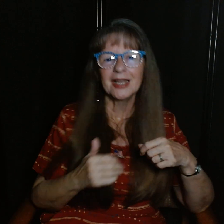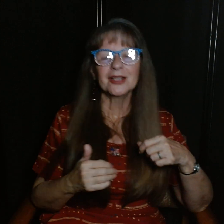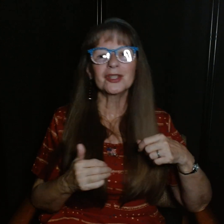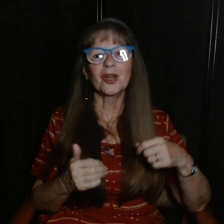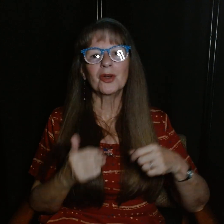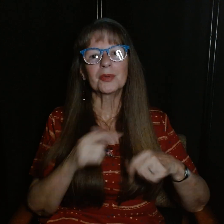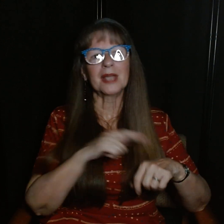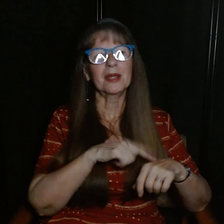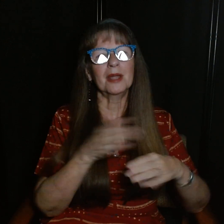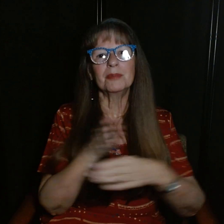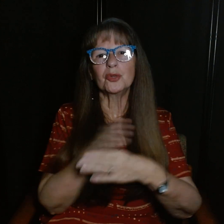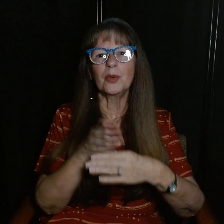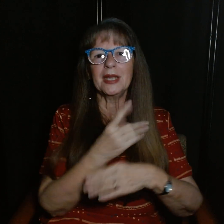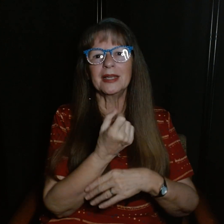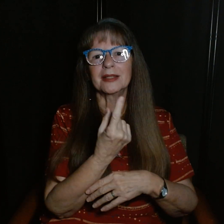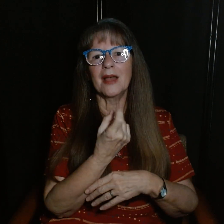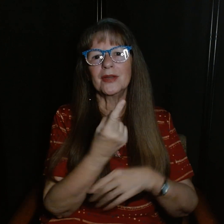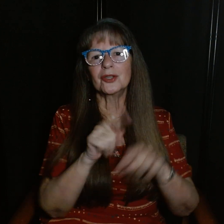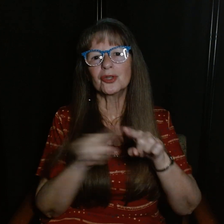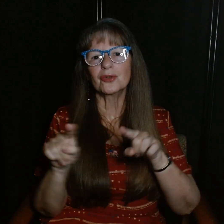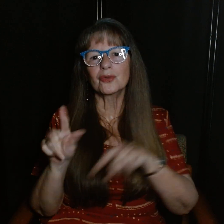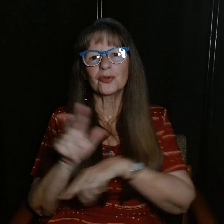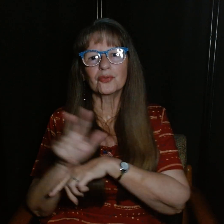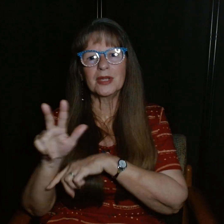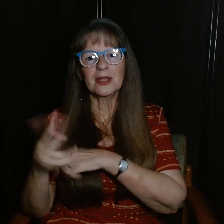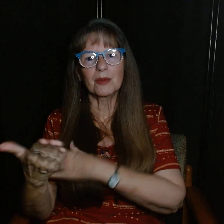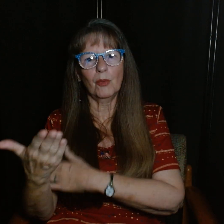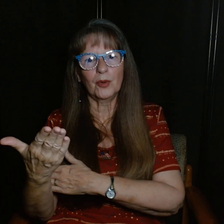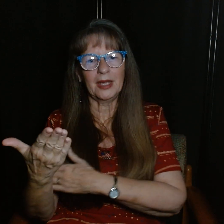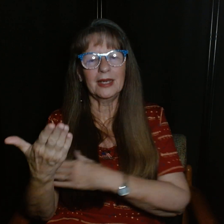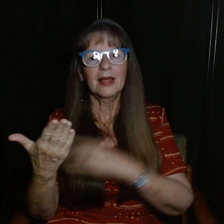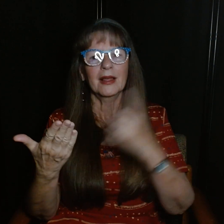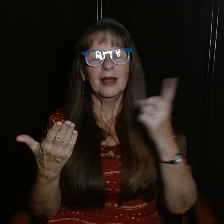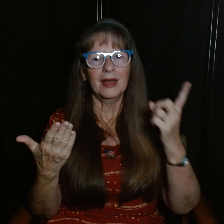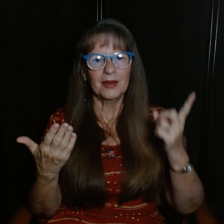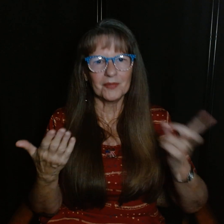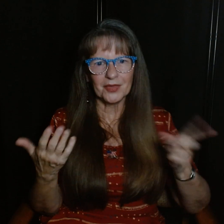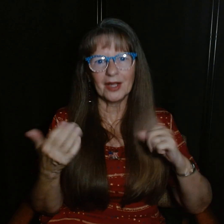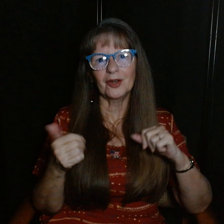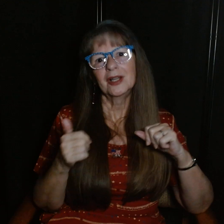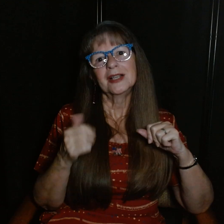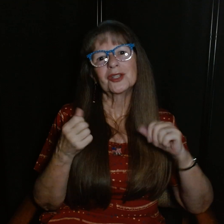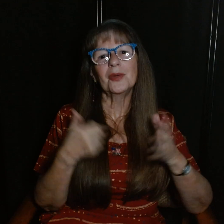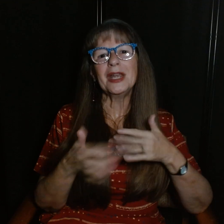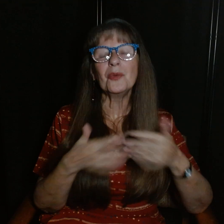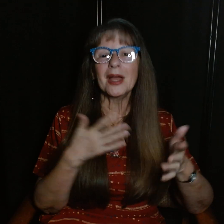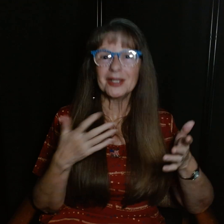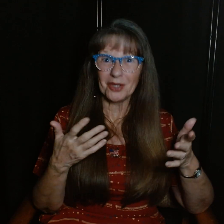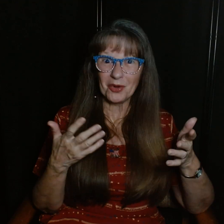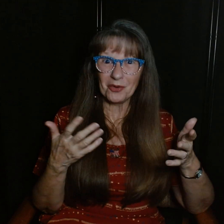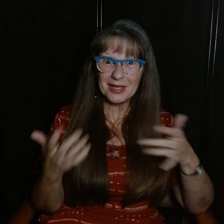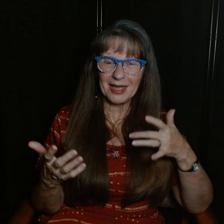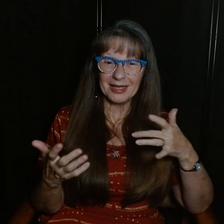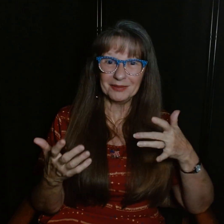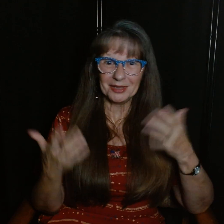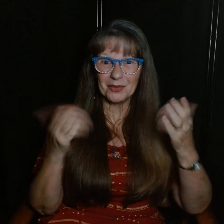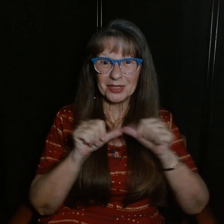So it was like in between 11 to 3 in the morning there. So anyway, it was still